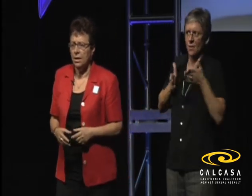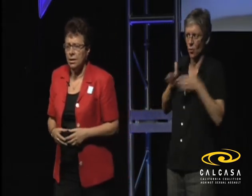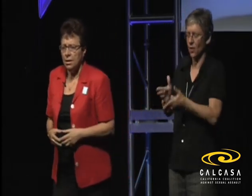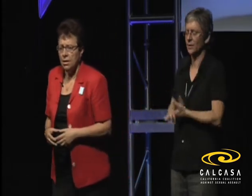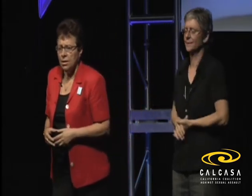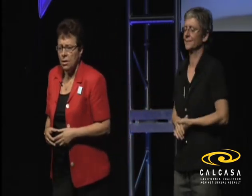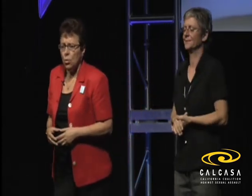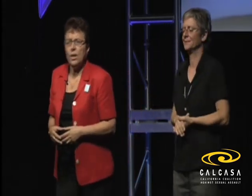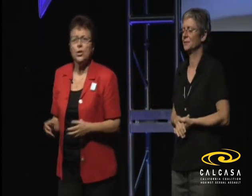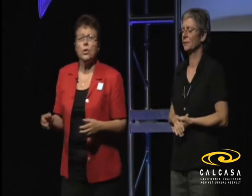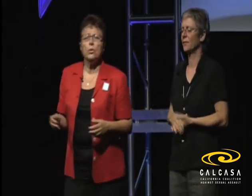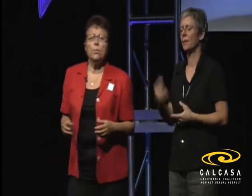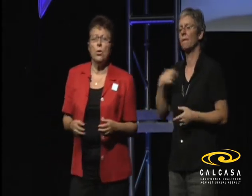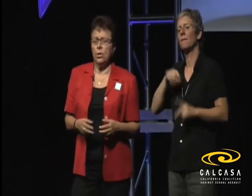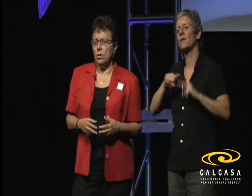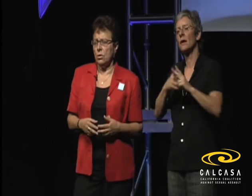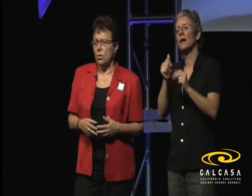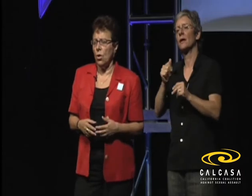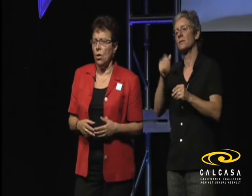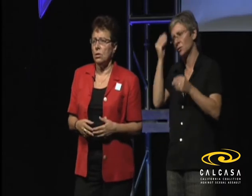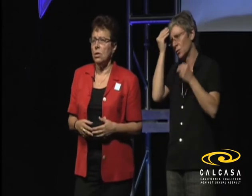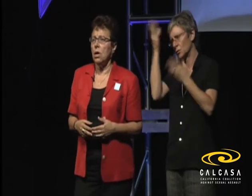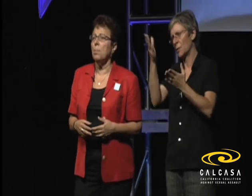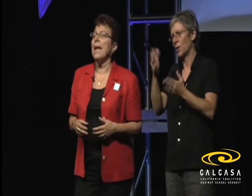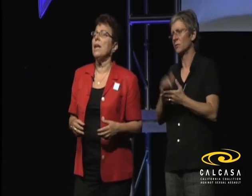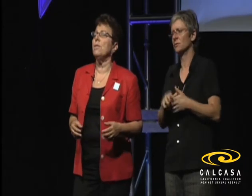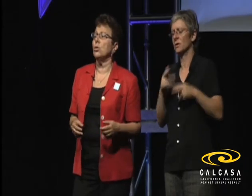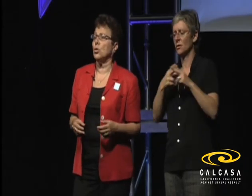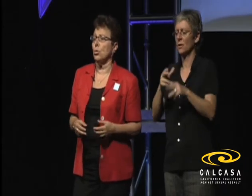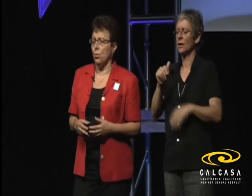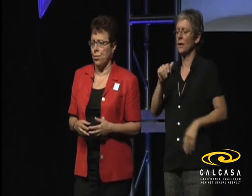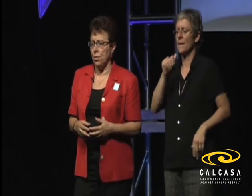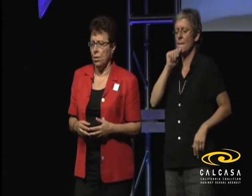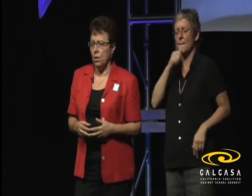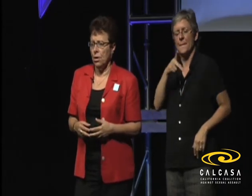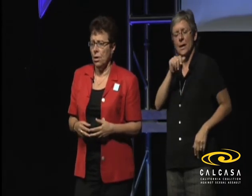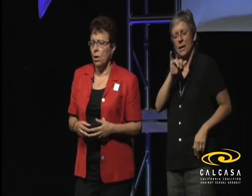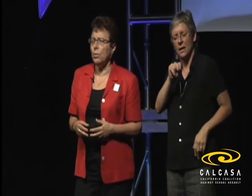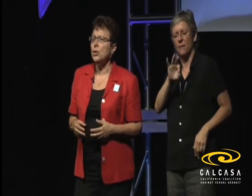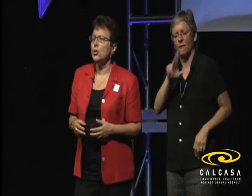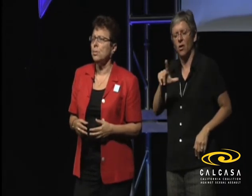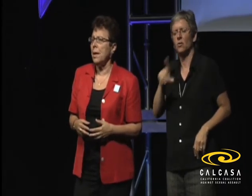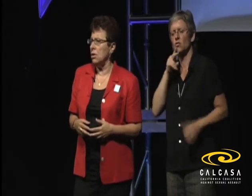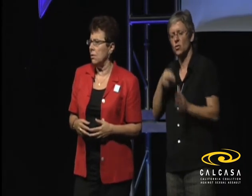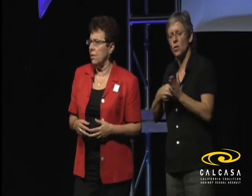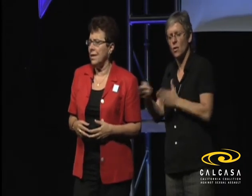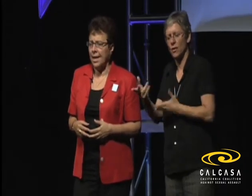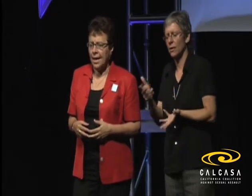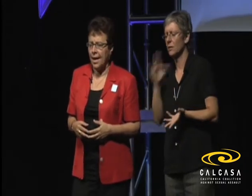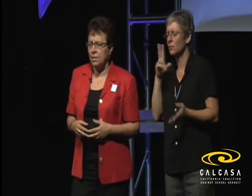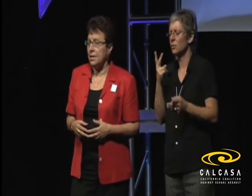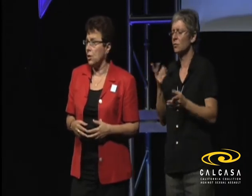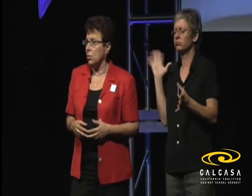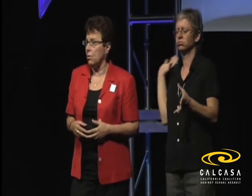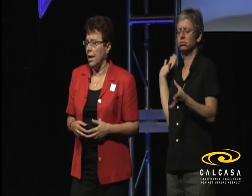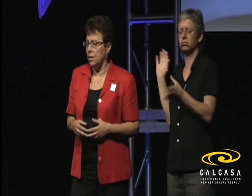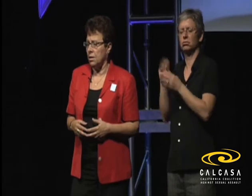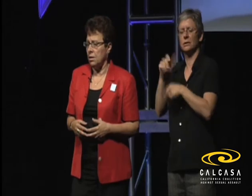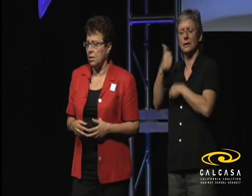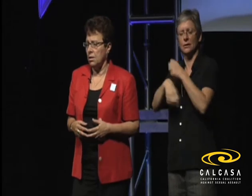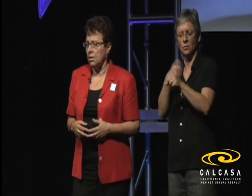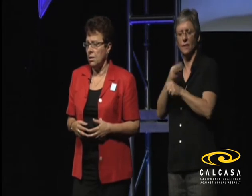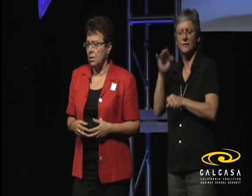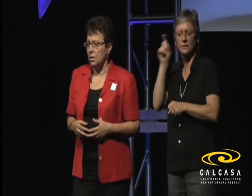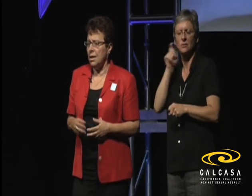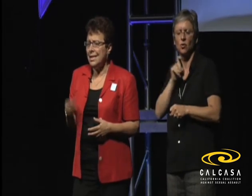way. We issued a report called A Painful Truth, a retrospective of a decade of sexual